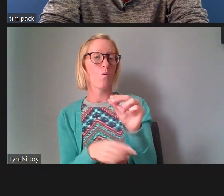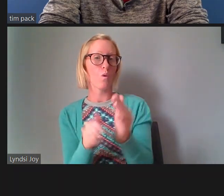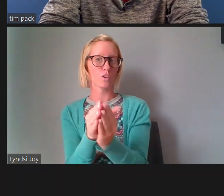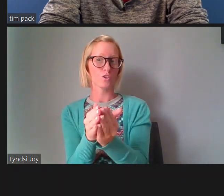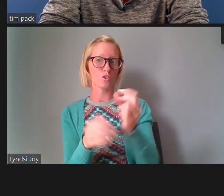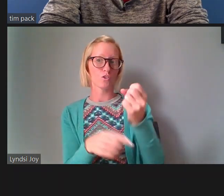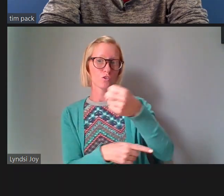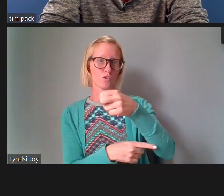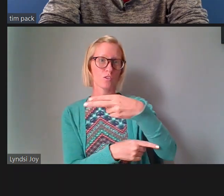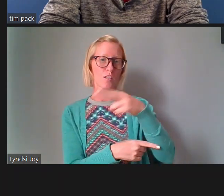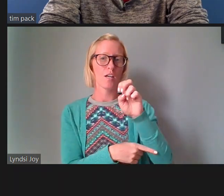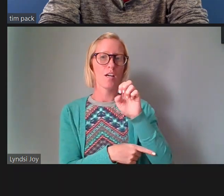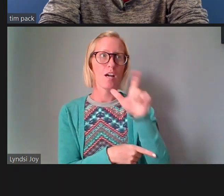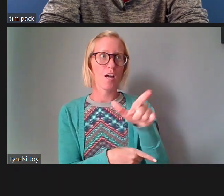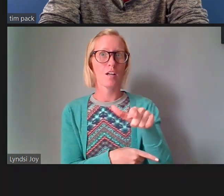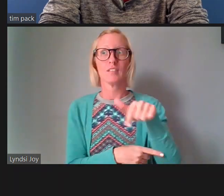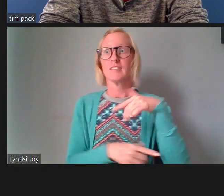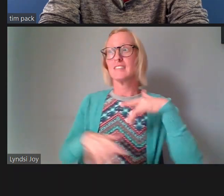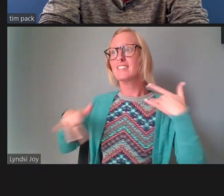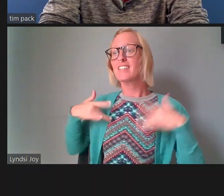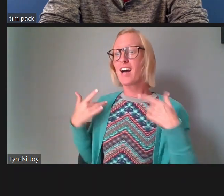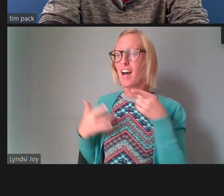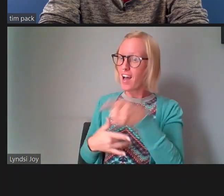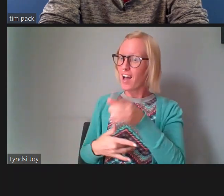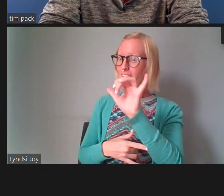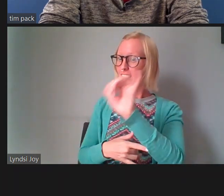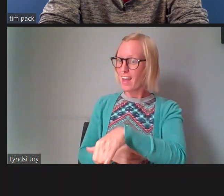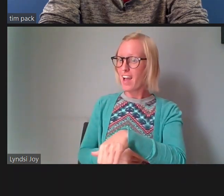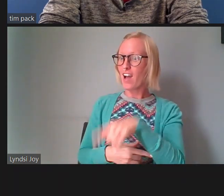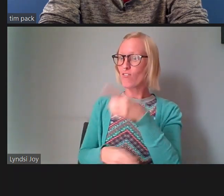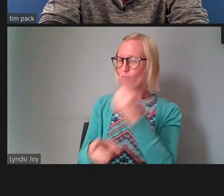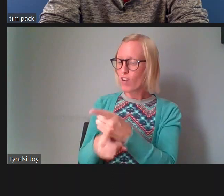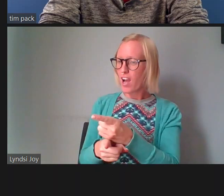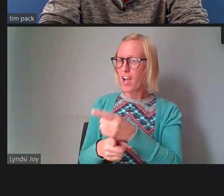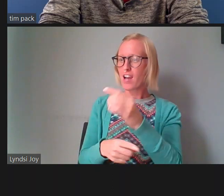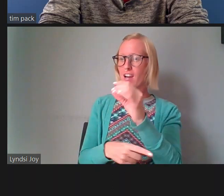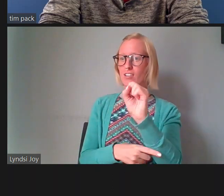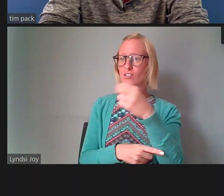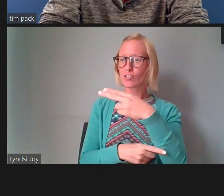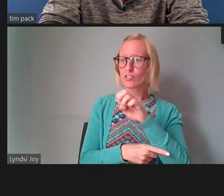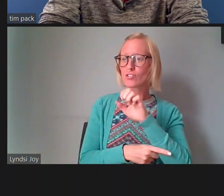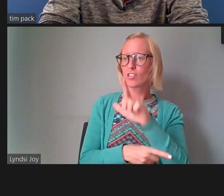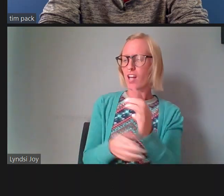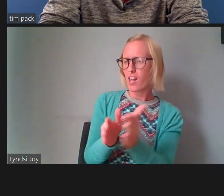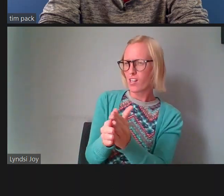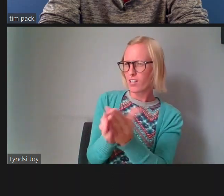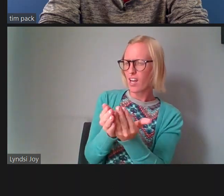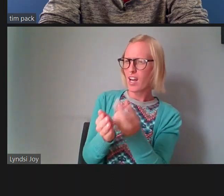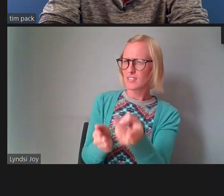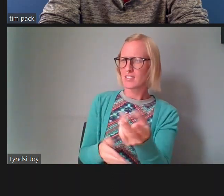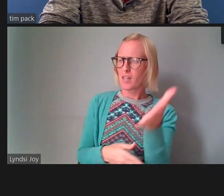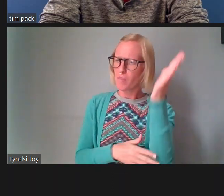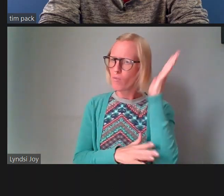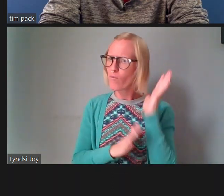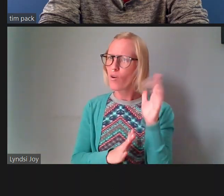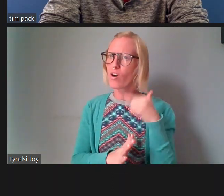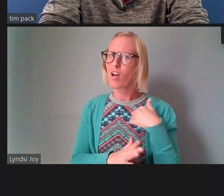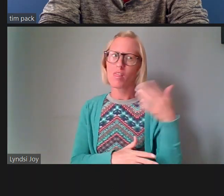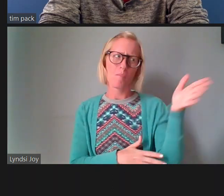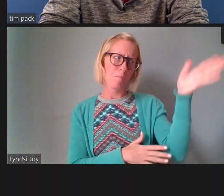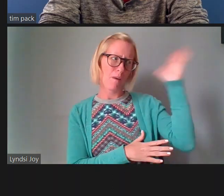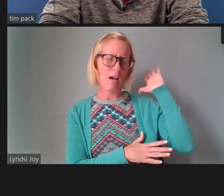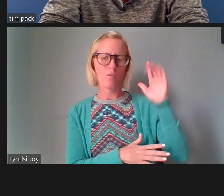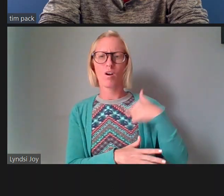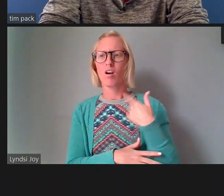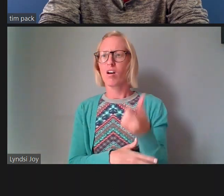decorous excitement. It's right. It's a shell. I seen one like that before on someone's back wall. A conch, he called it. He